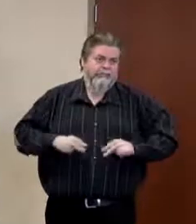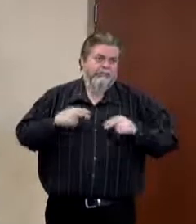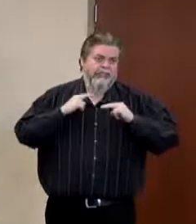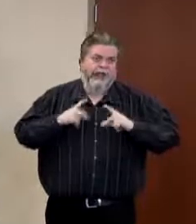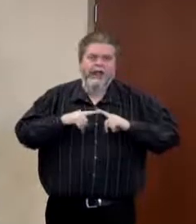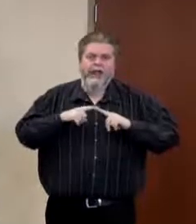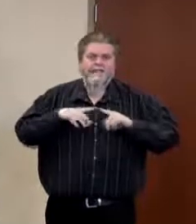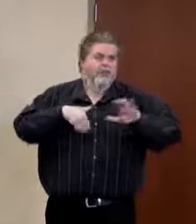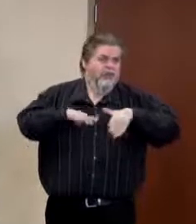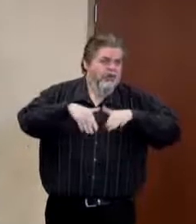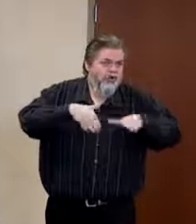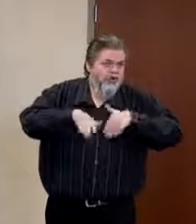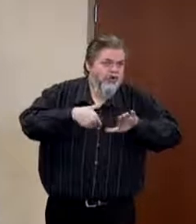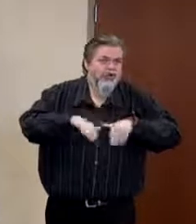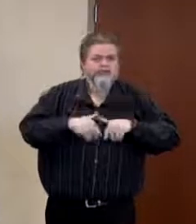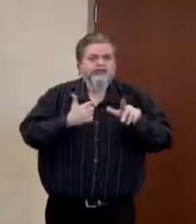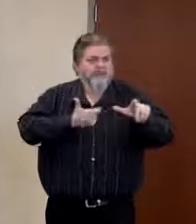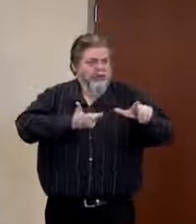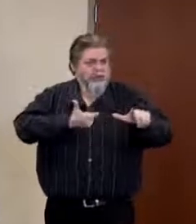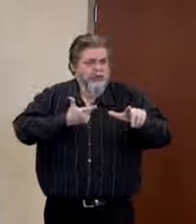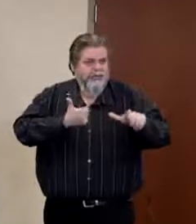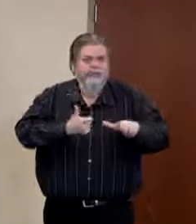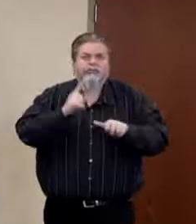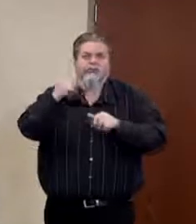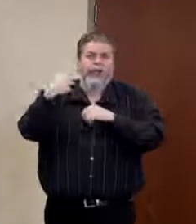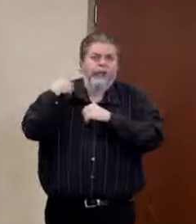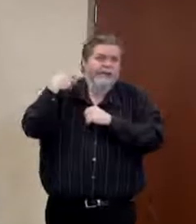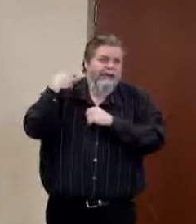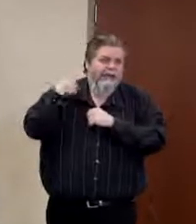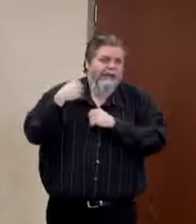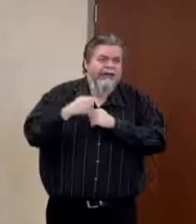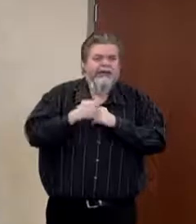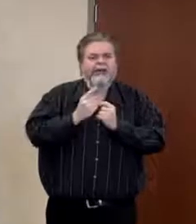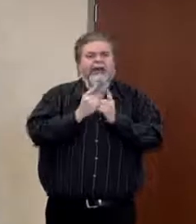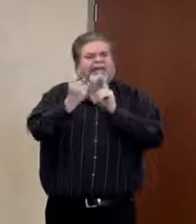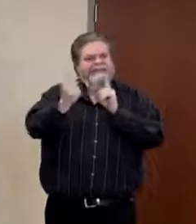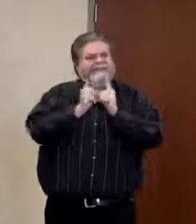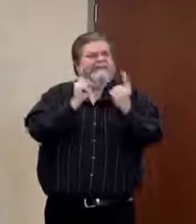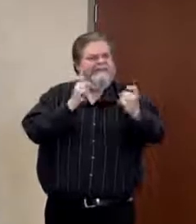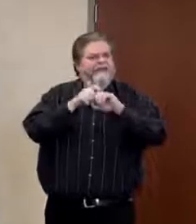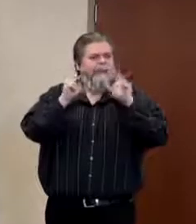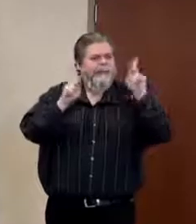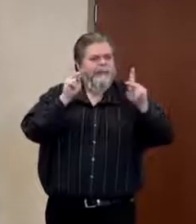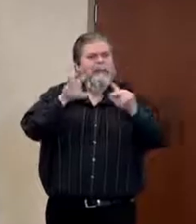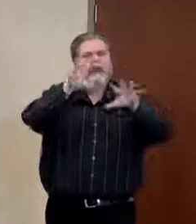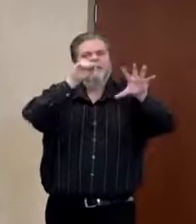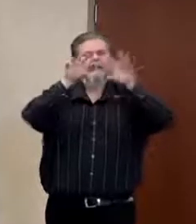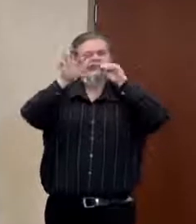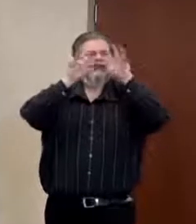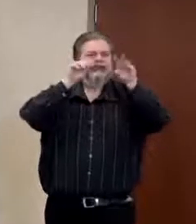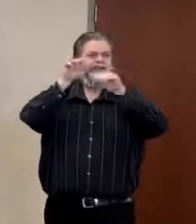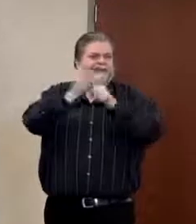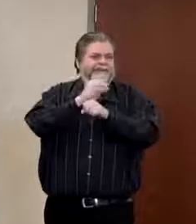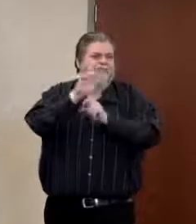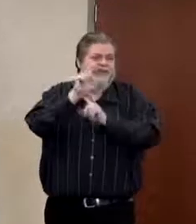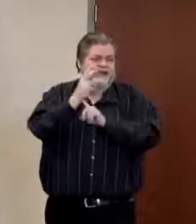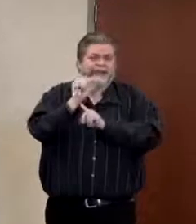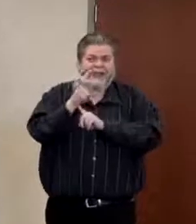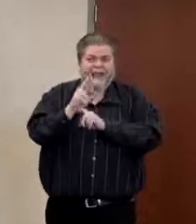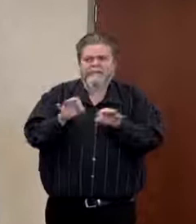Walking, running, getting outside, staying away from people, but getting fresh air. That's really, really important. You